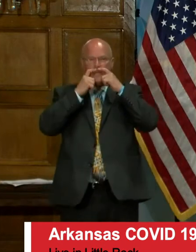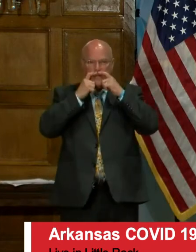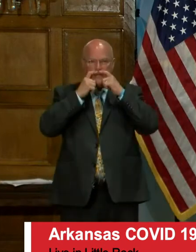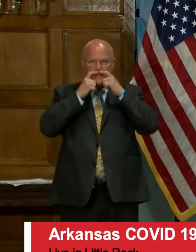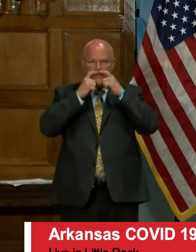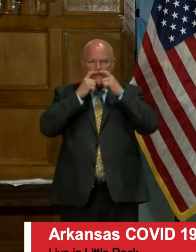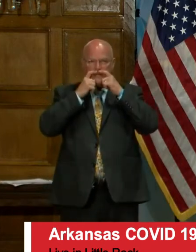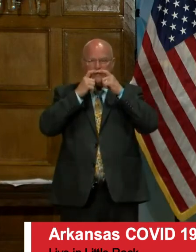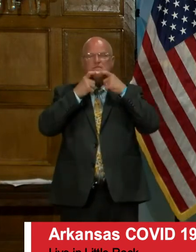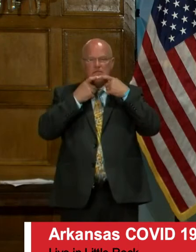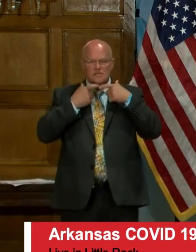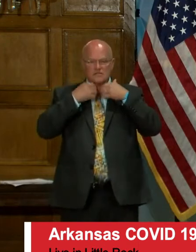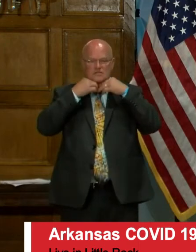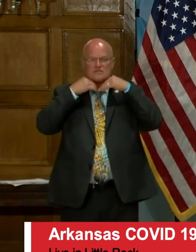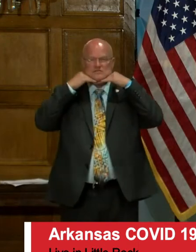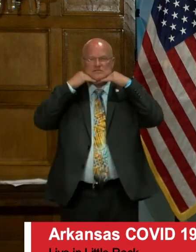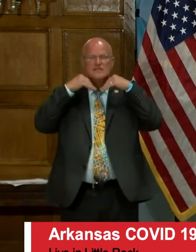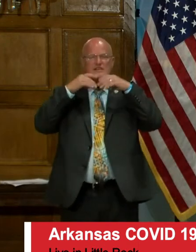the on the chin,